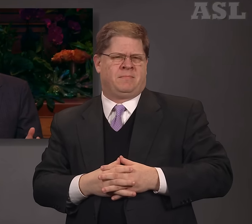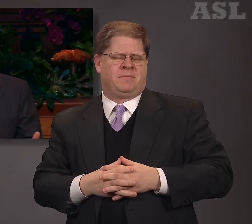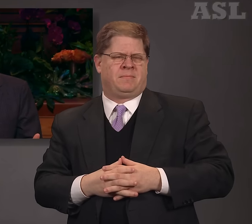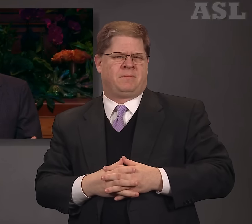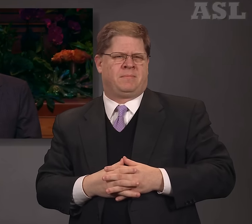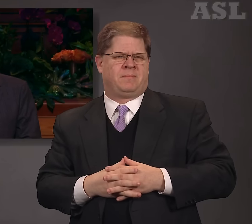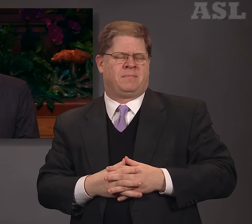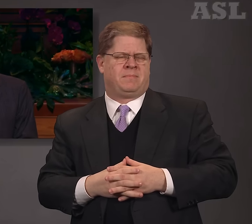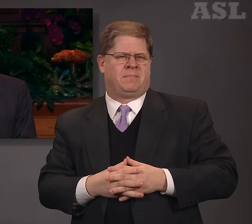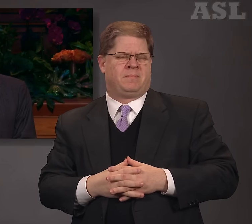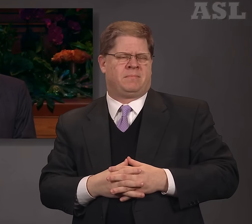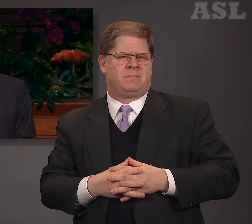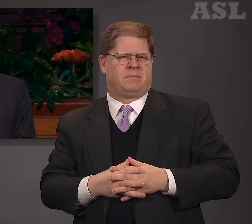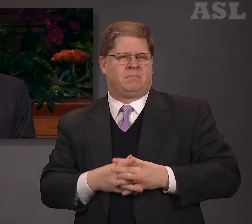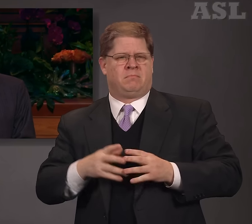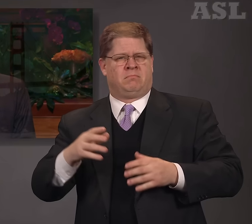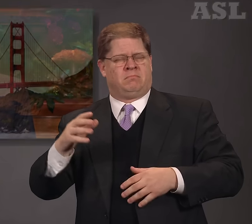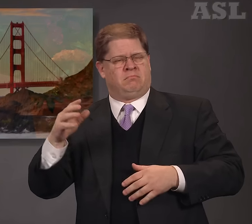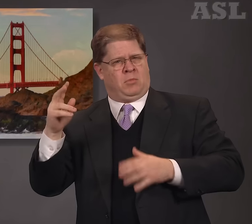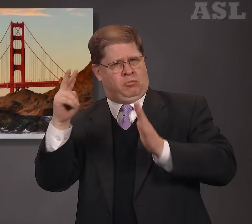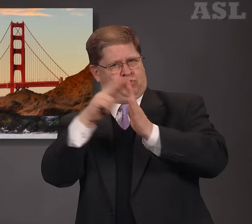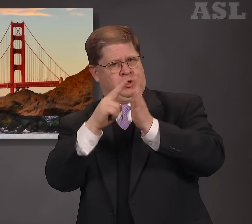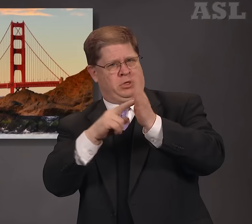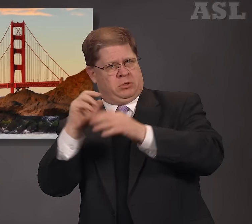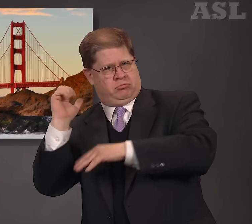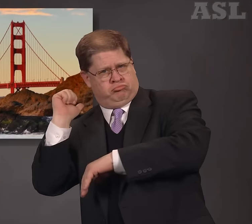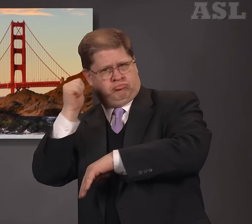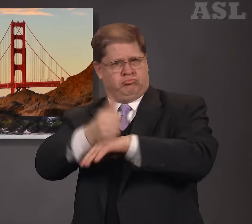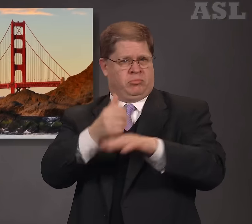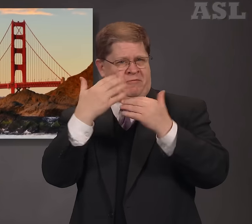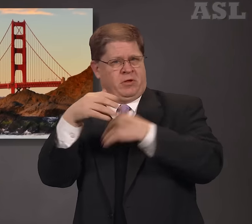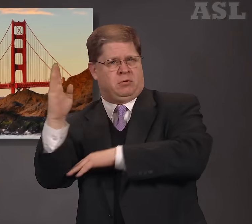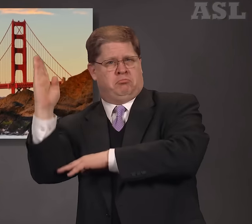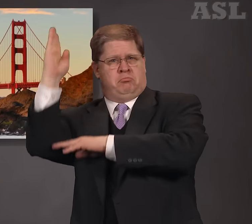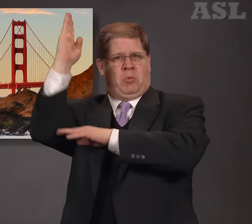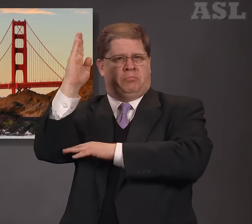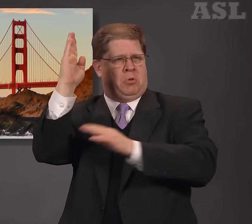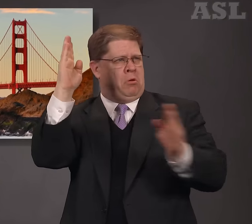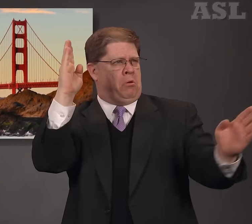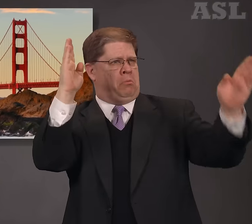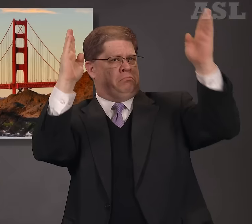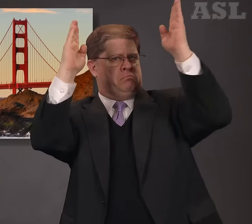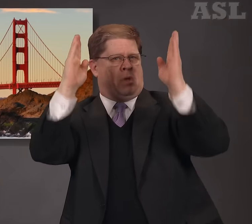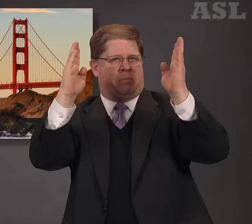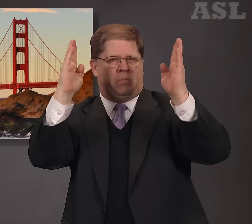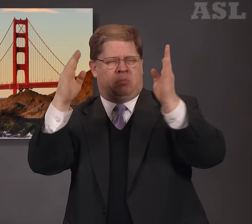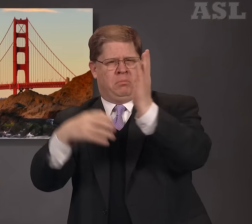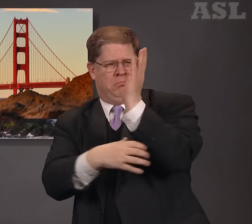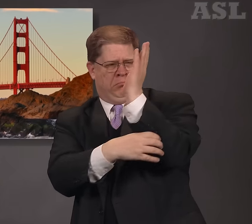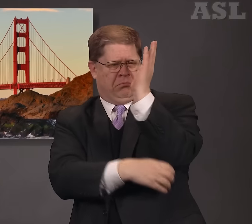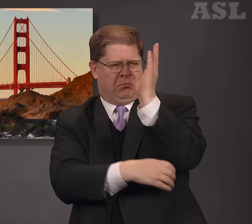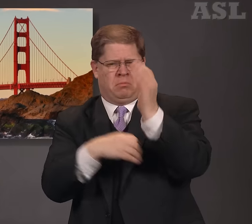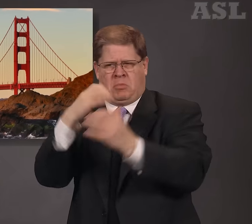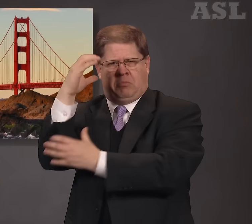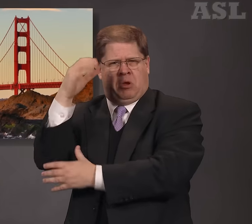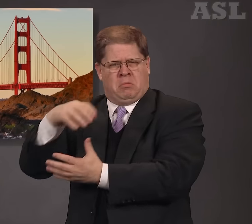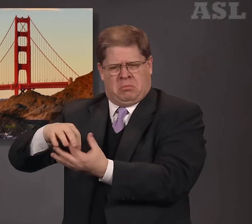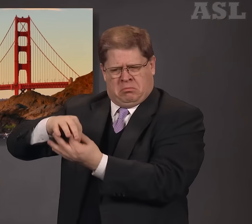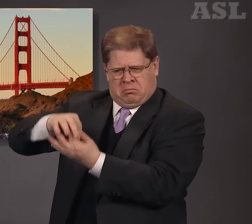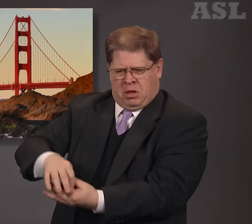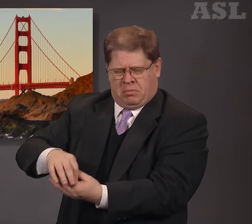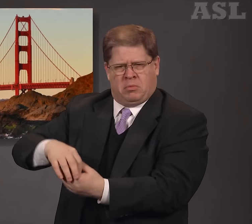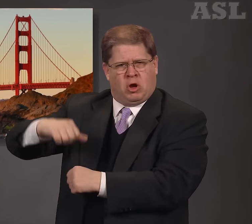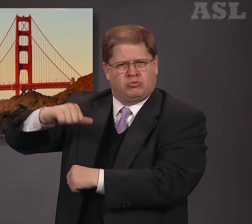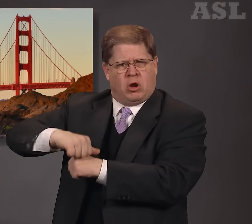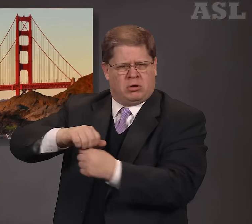interdependently connected one to another. When the bridge is complete with its two powerful towers firmly in place and